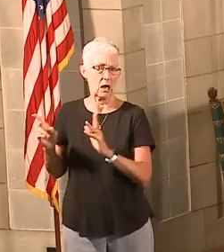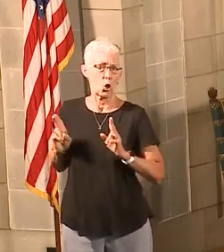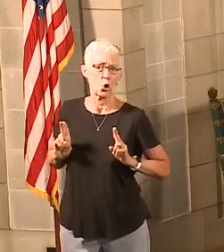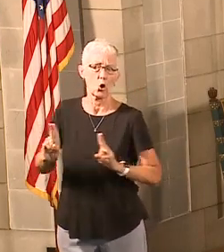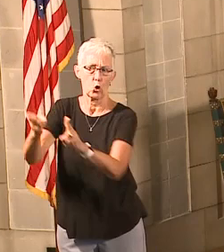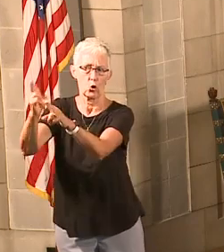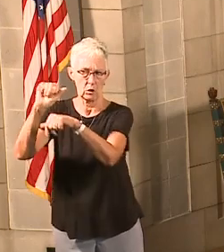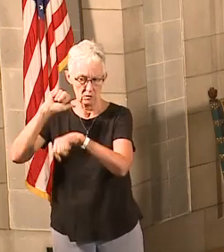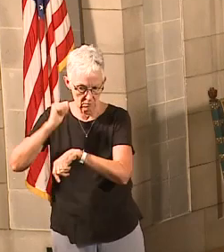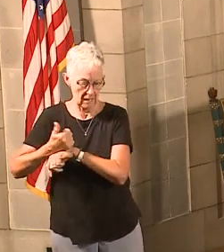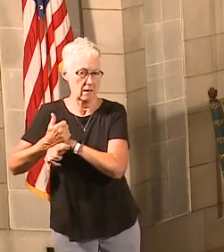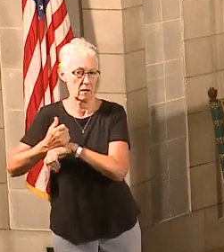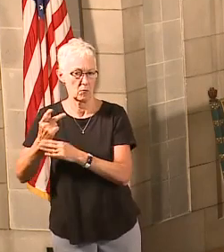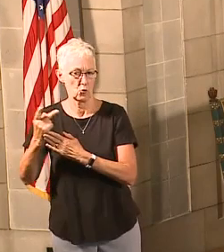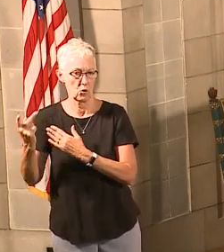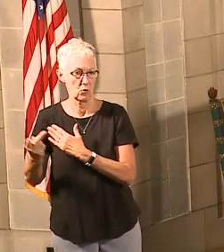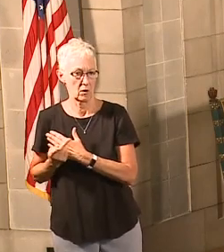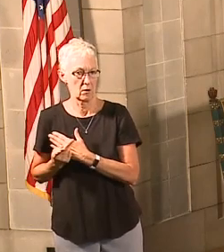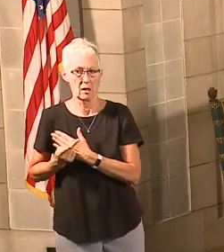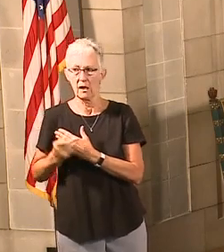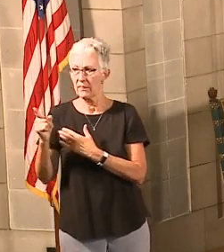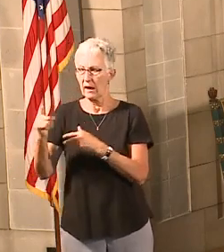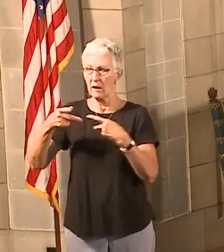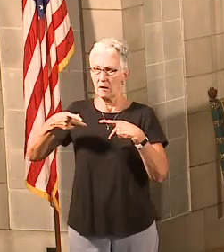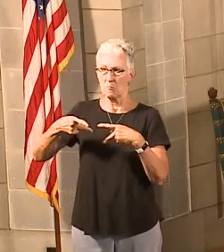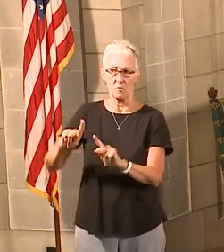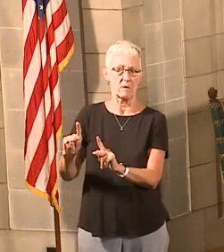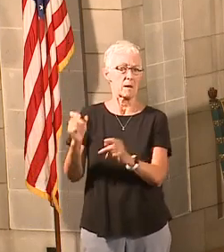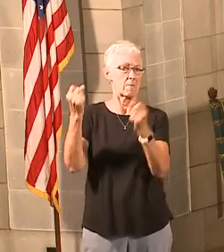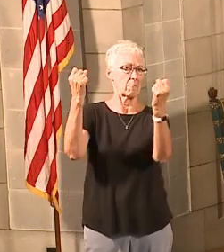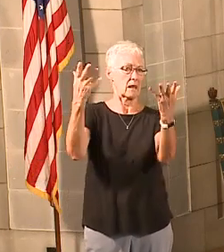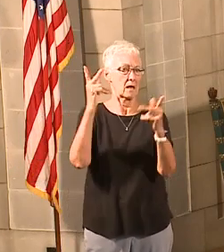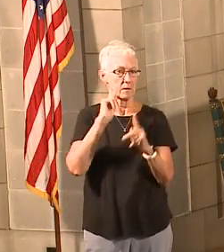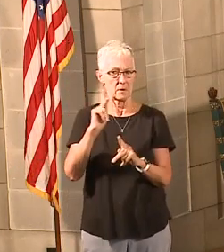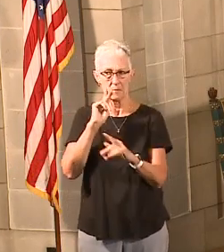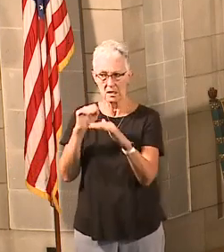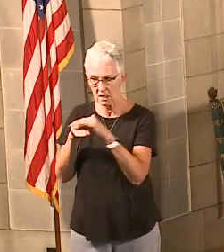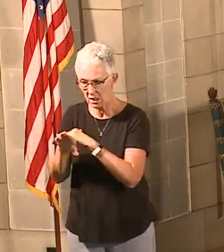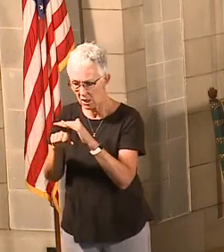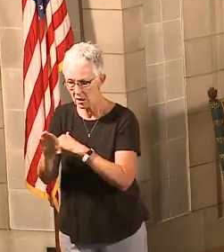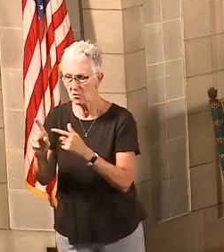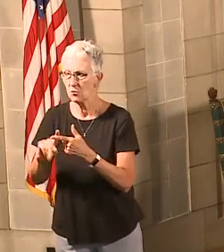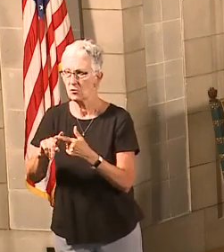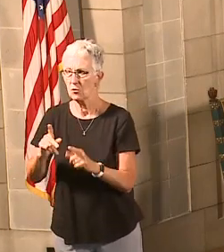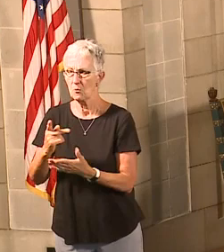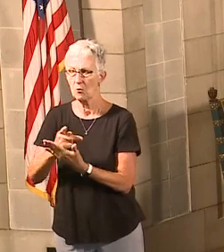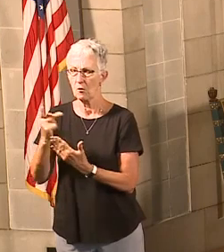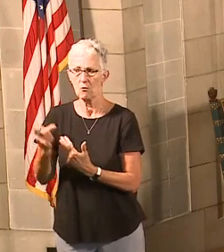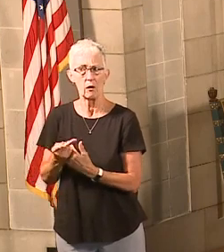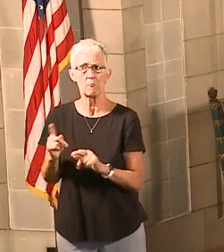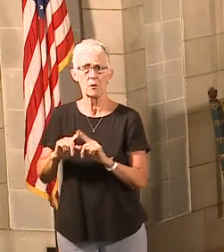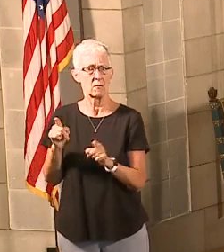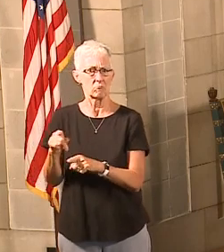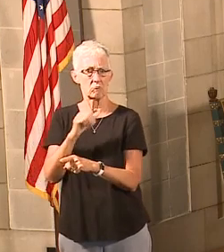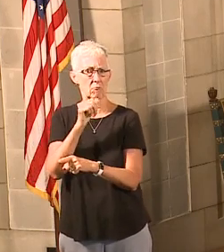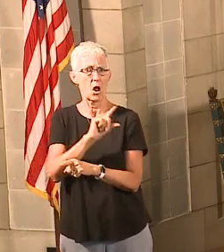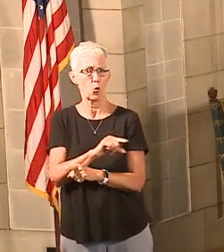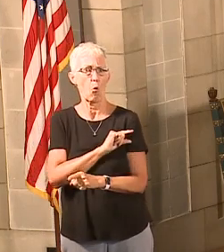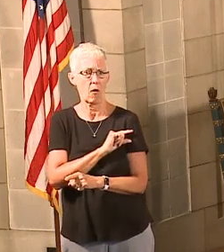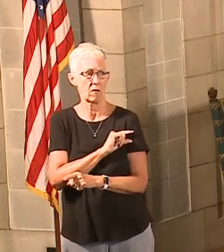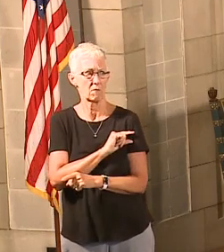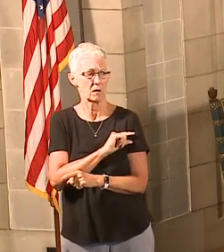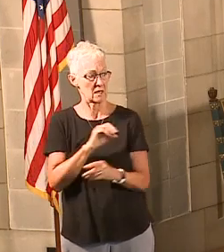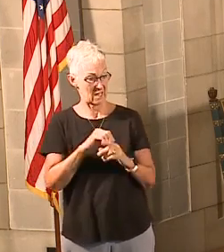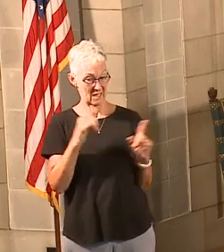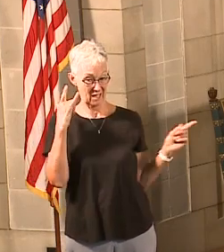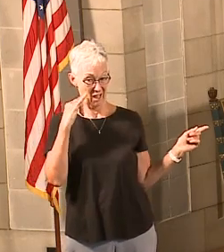didn't, or they allowed a lot of people into the program where those people didn't actually qualify. So for example, in California, there was hundreds of millions